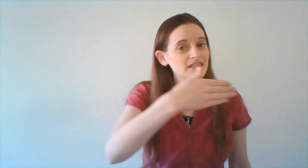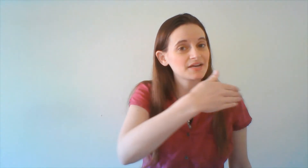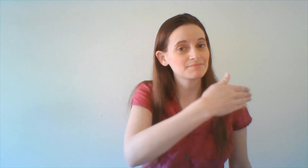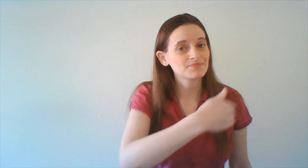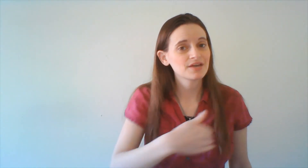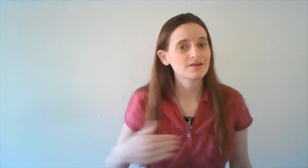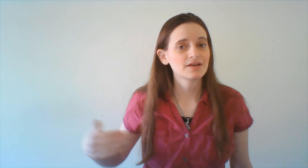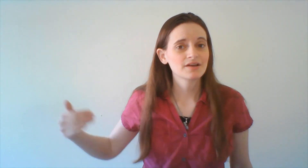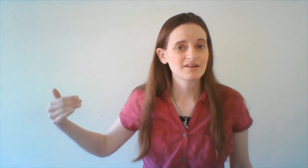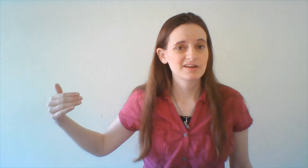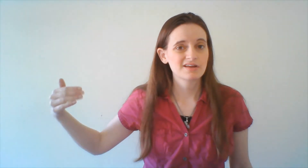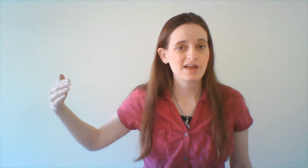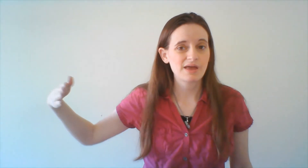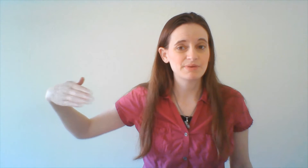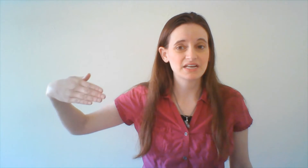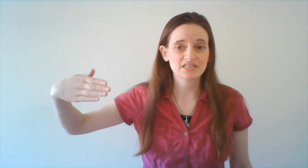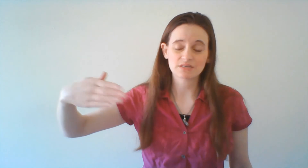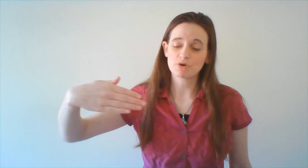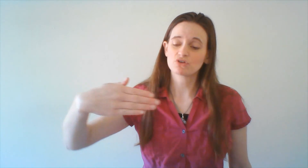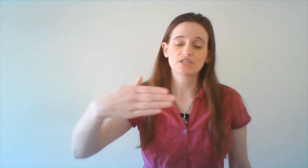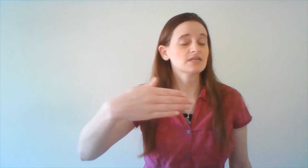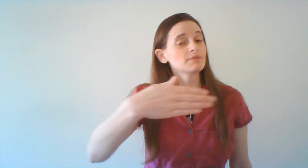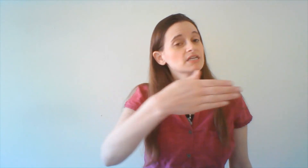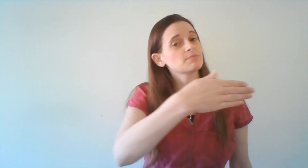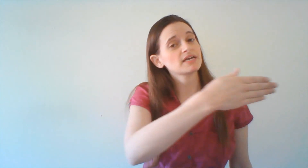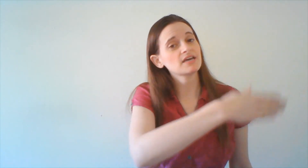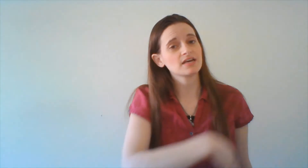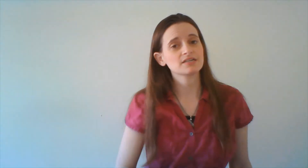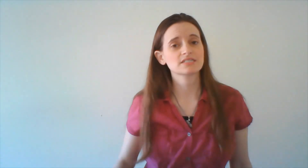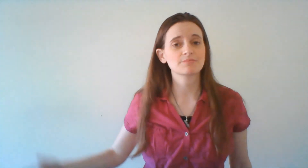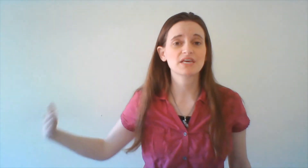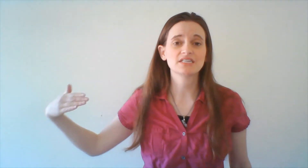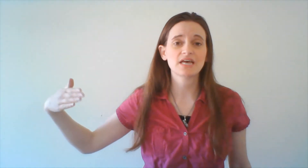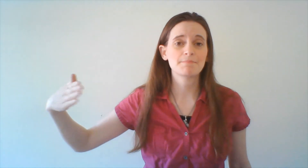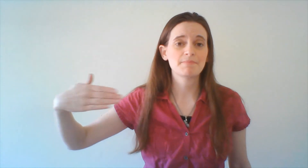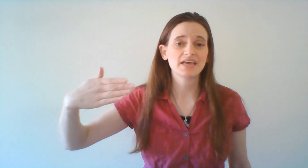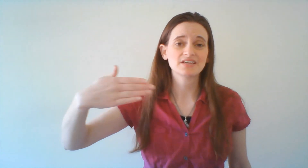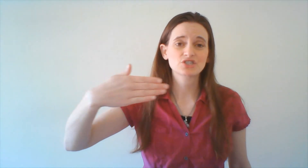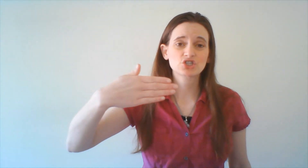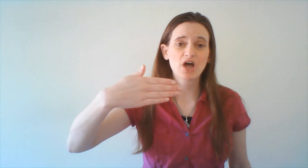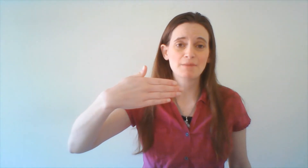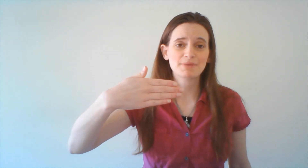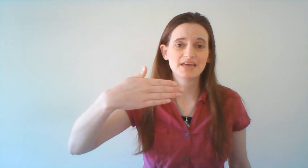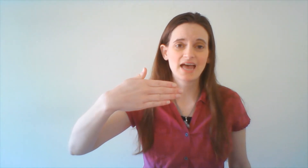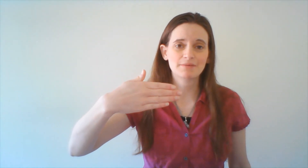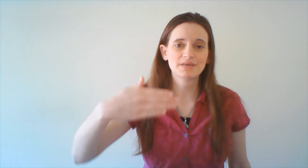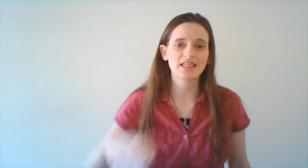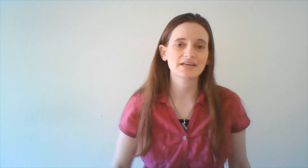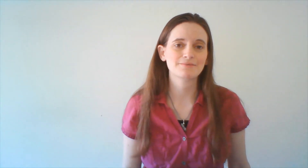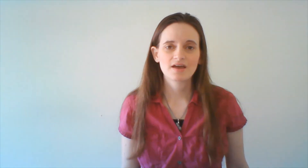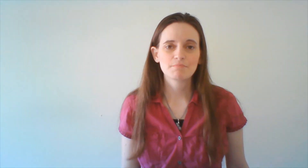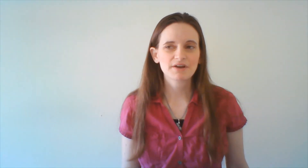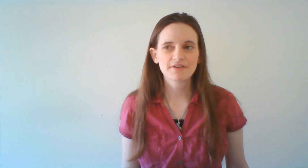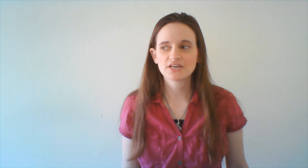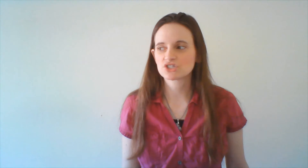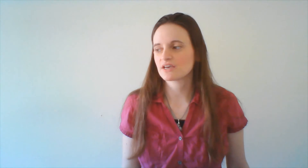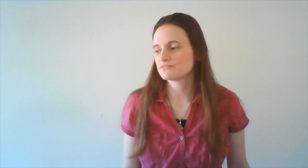midline. And because it's a motion, some kids might get it. Some kids may stop at midline. Modifications I've seen